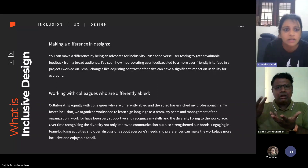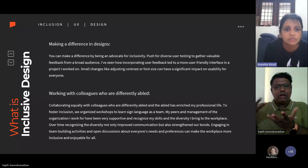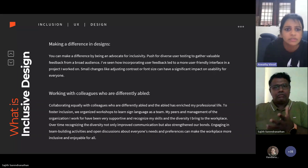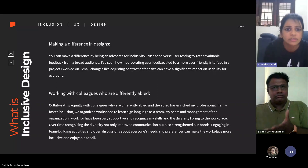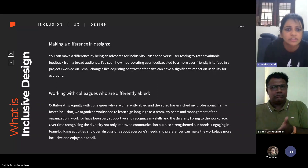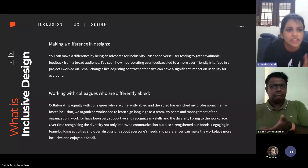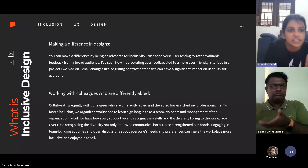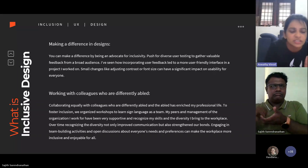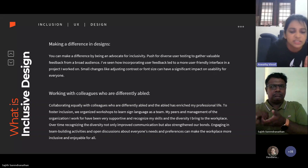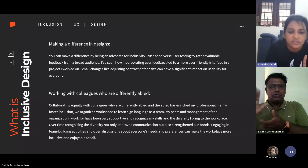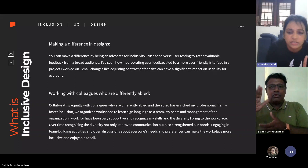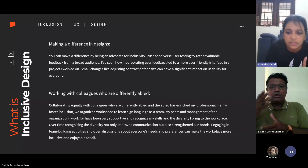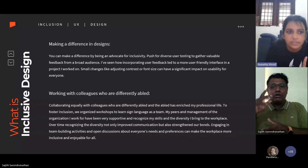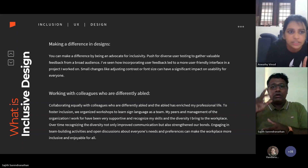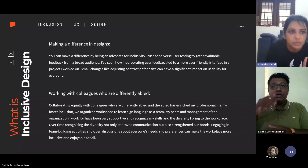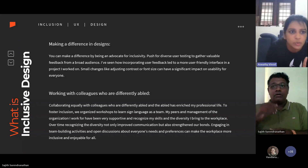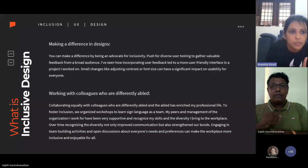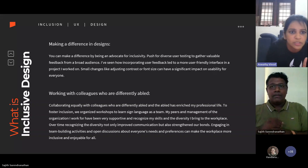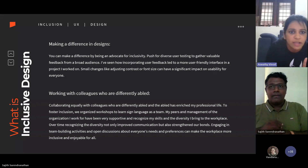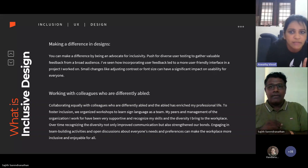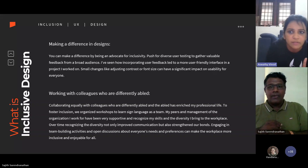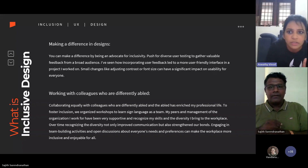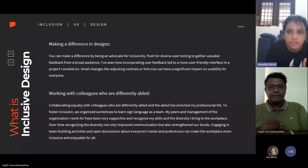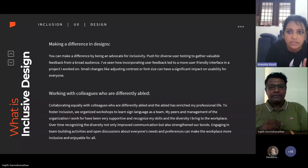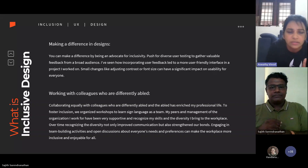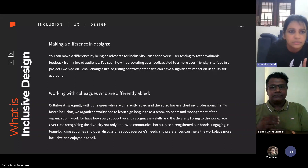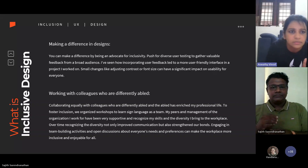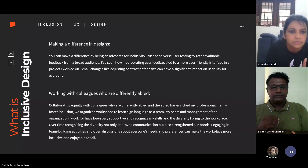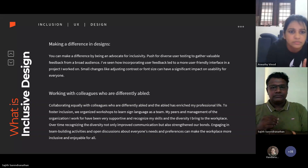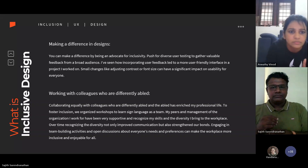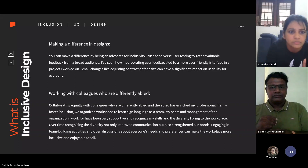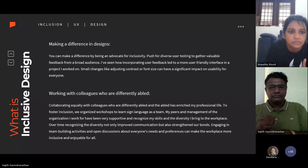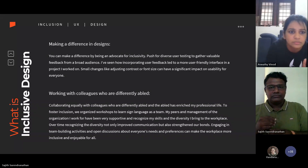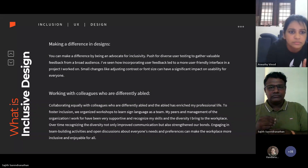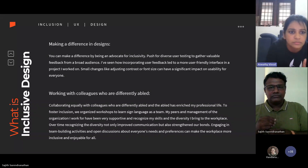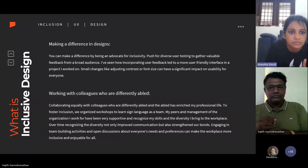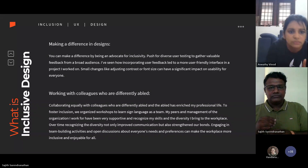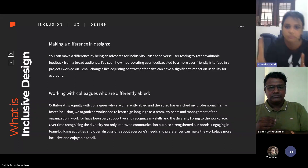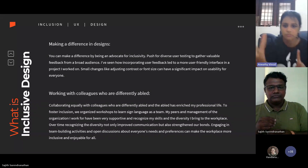Oops. Sorry, just a moment. I've lost.